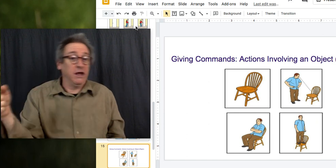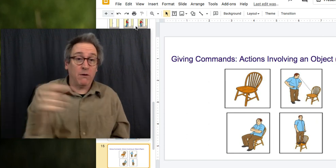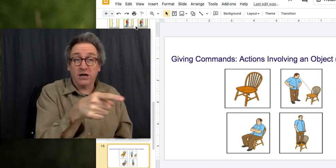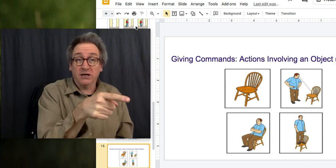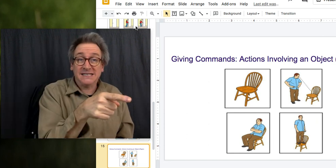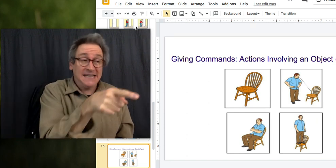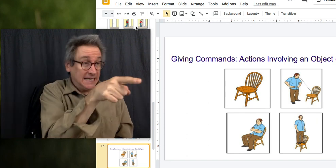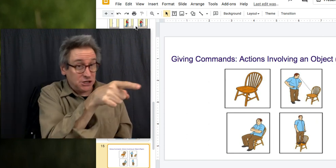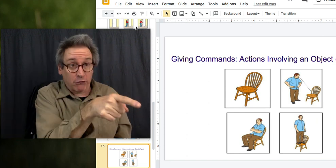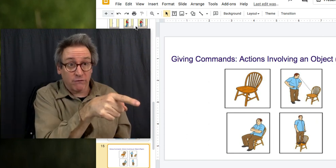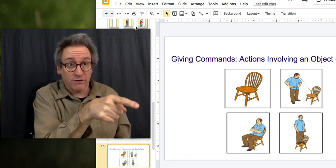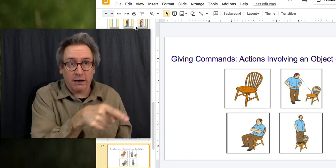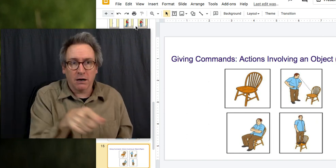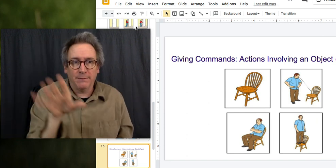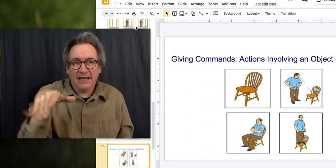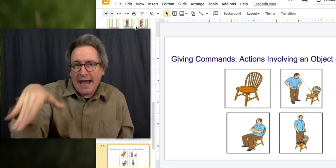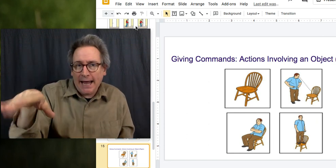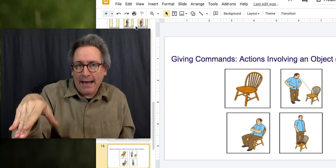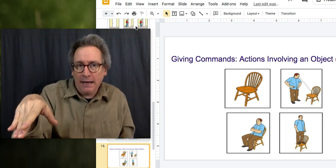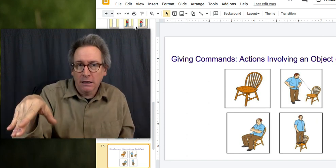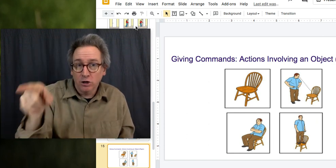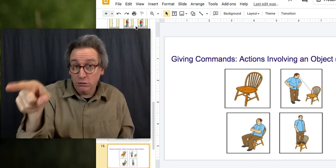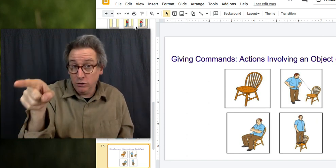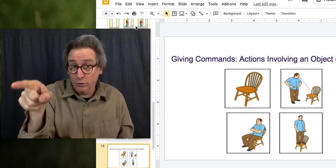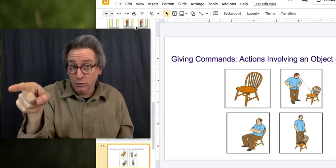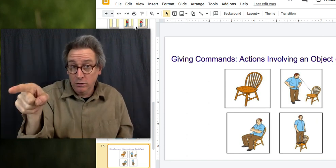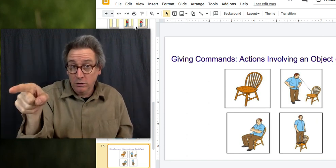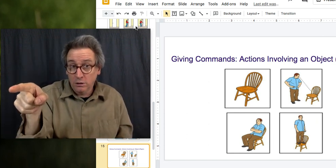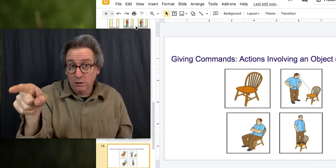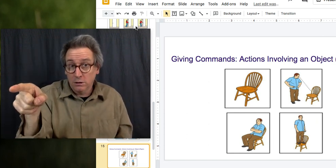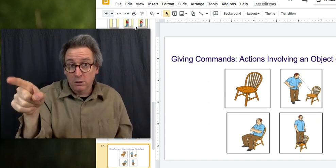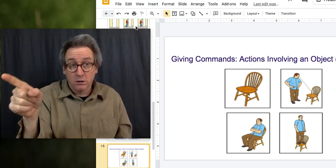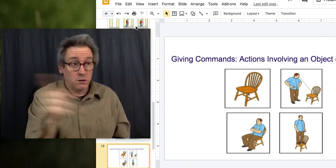So if I want you to sit in the chair over there, I'd be like, hey, you